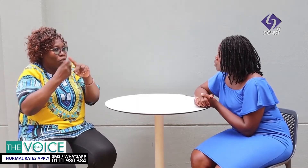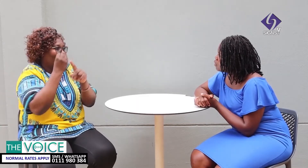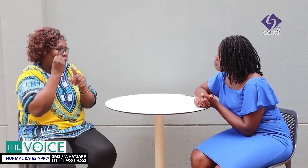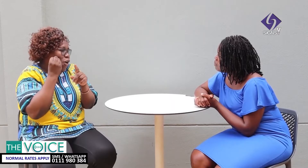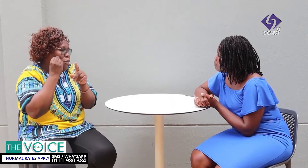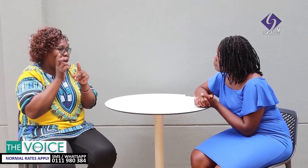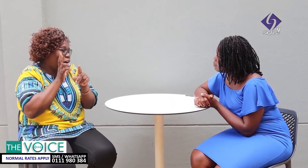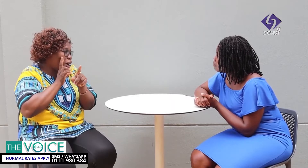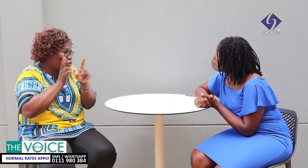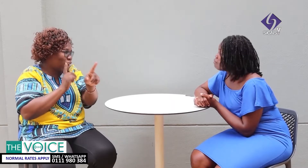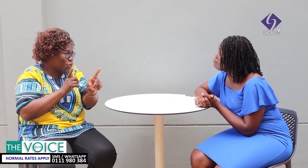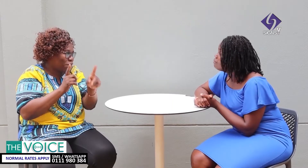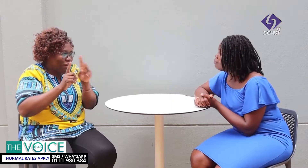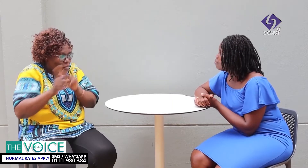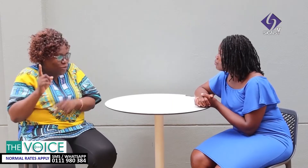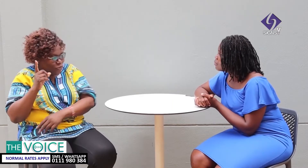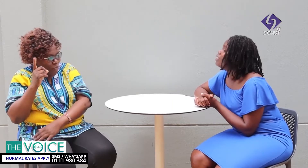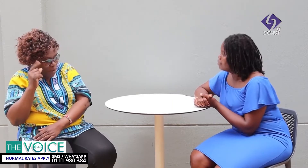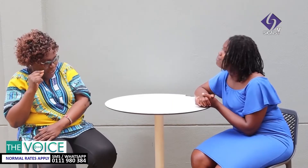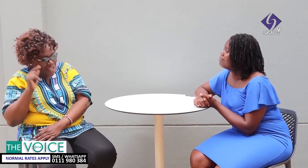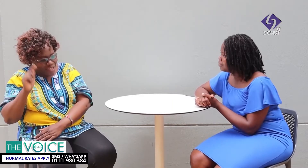You remember when I ran from my uncle's place and went to Mombasa?